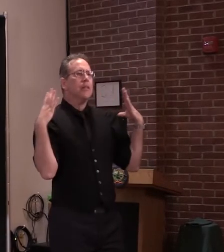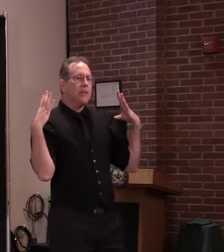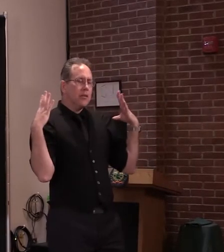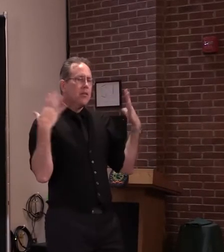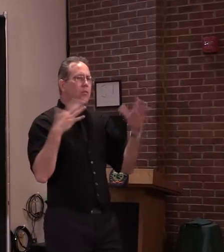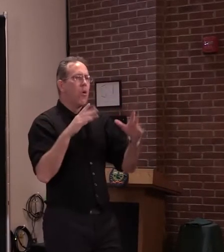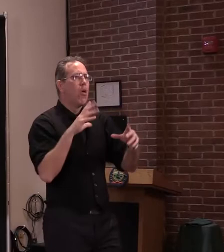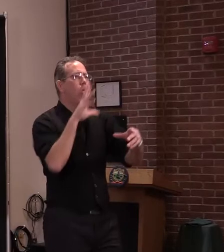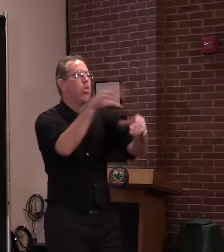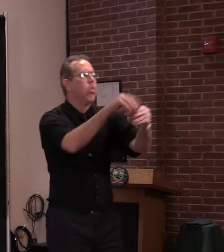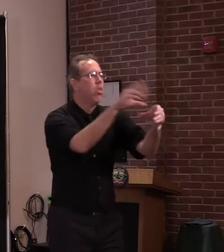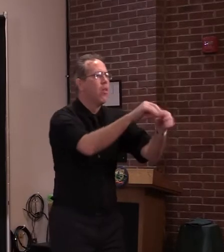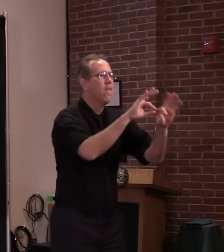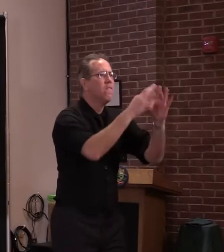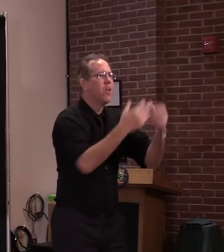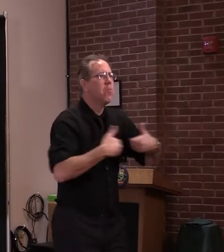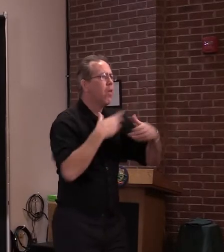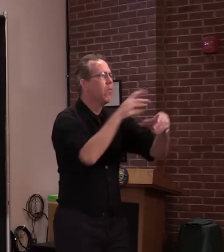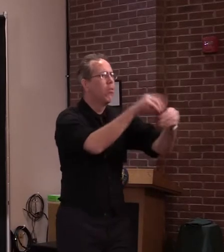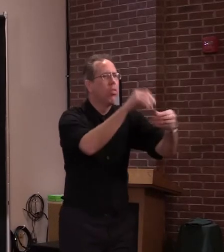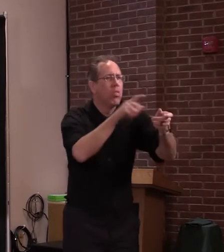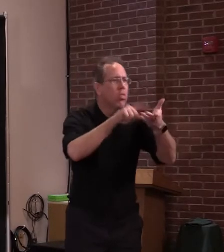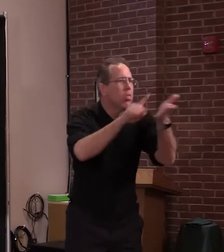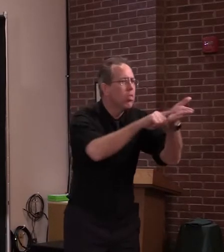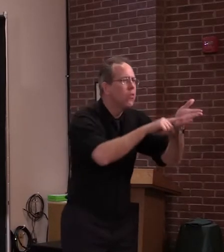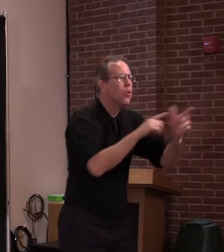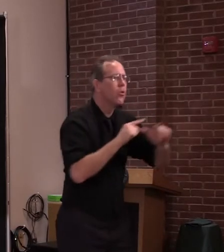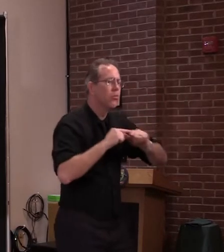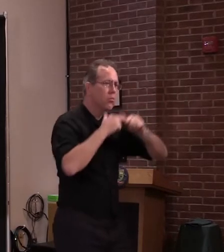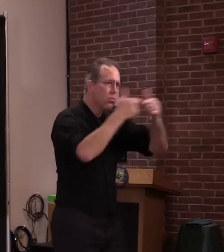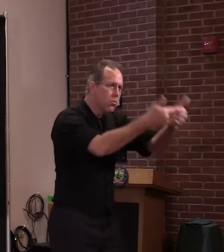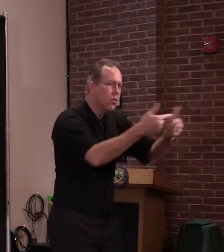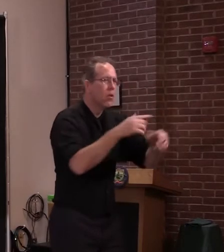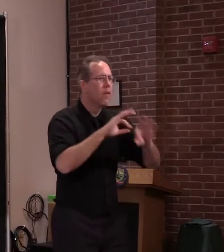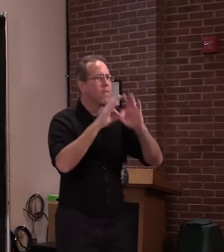refocus energy on themselves and what they can do,